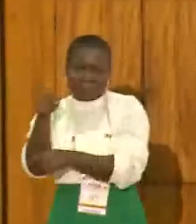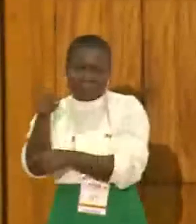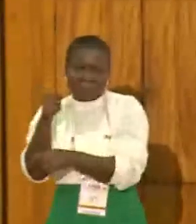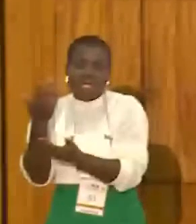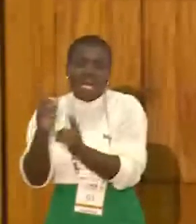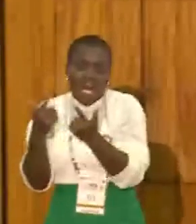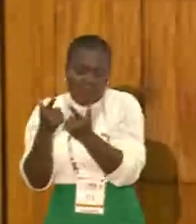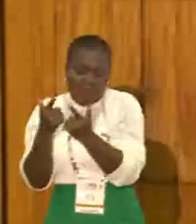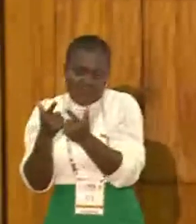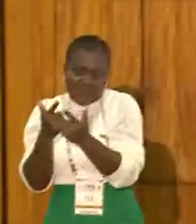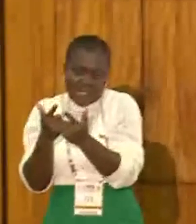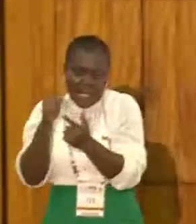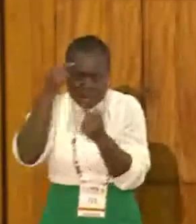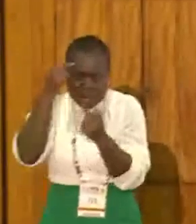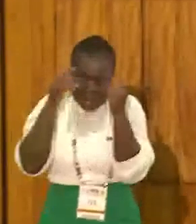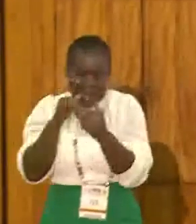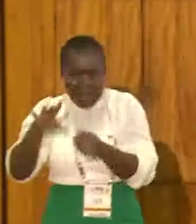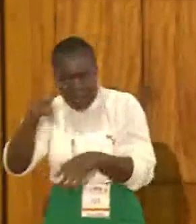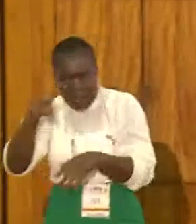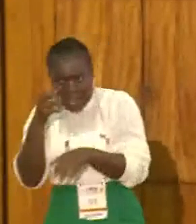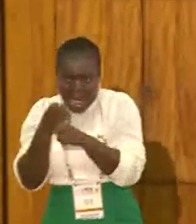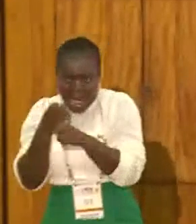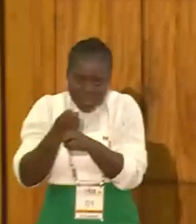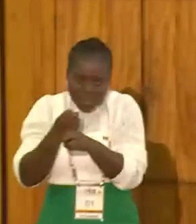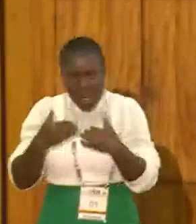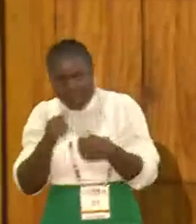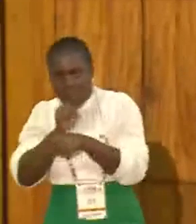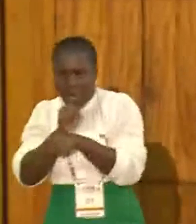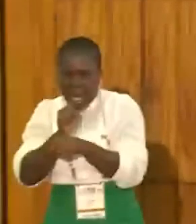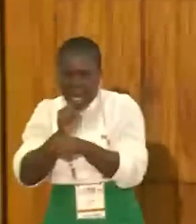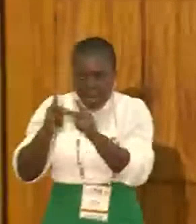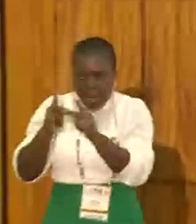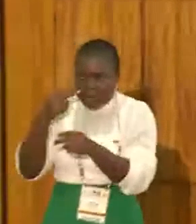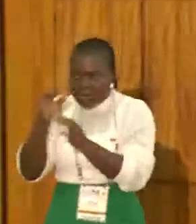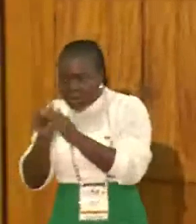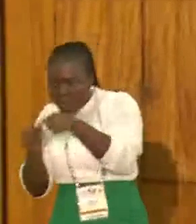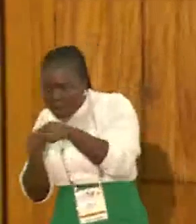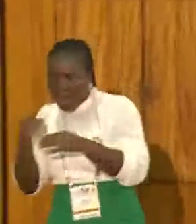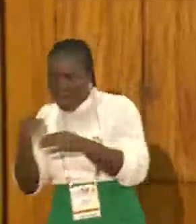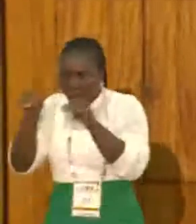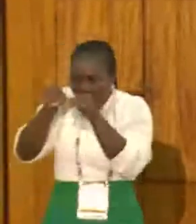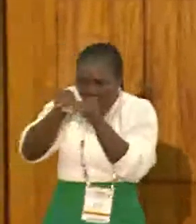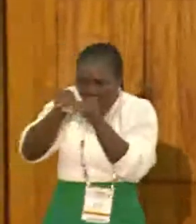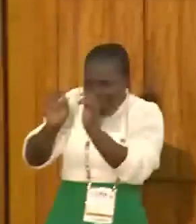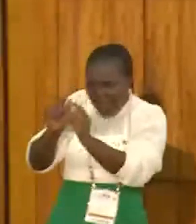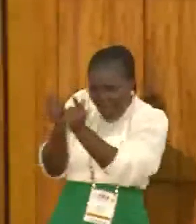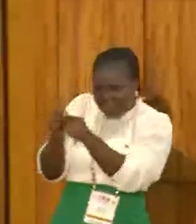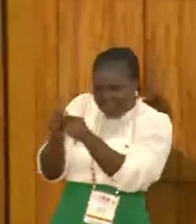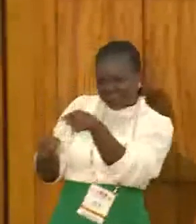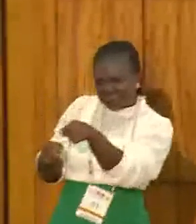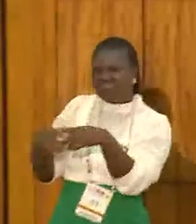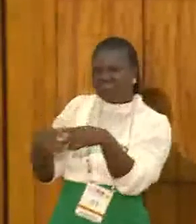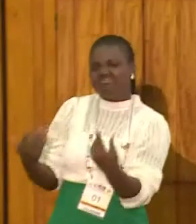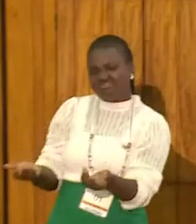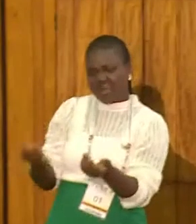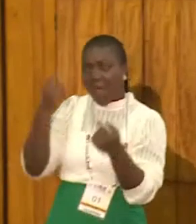orientation and gender identity. They find it harder to retain jobs. Some people find out who their sexual orientation. They find it hard to retain